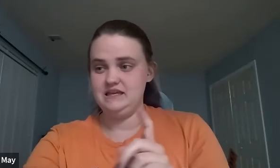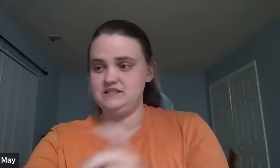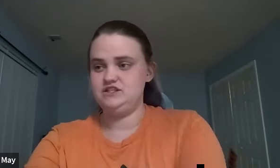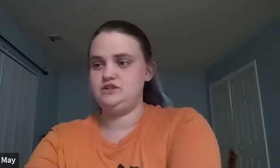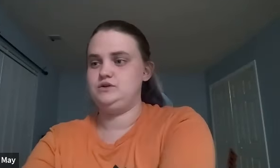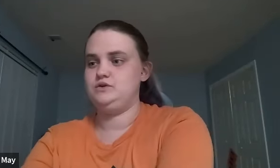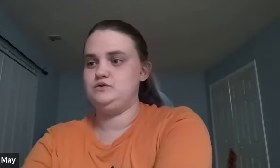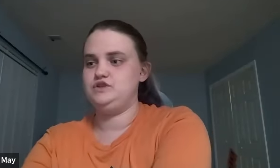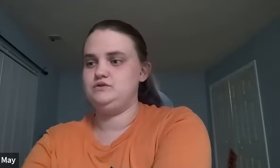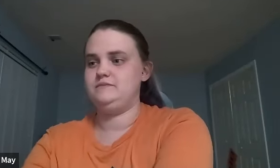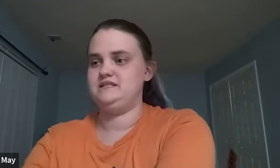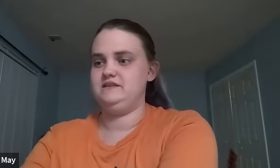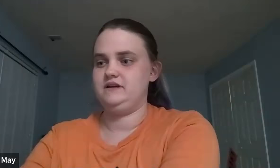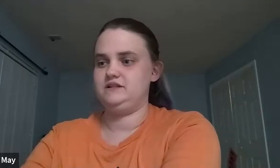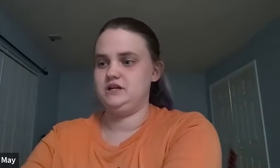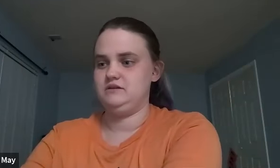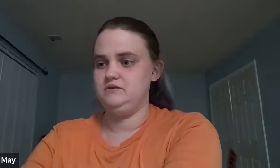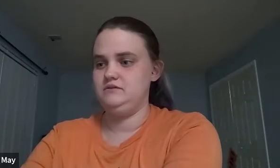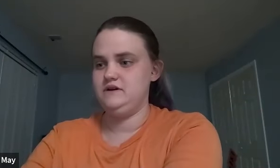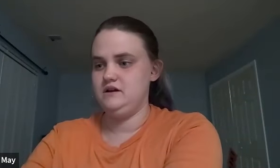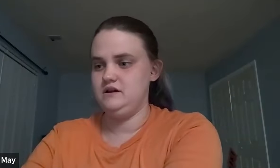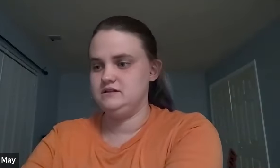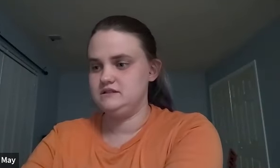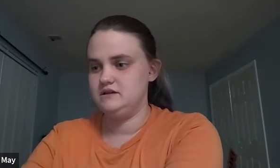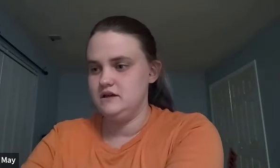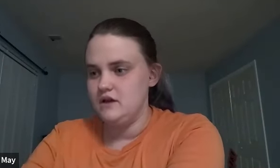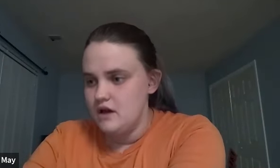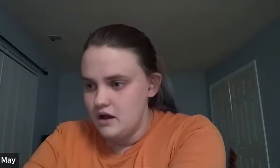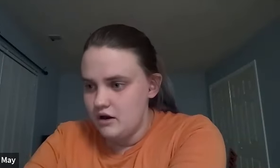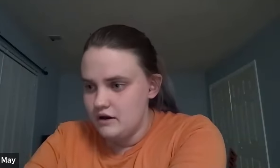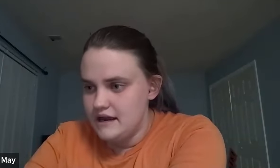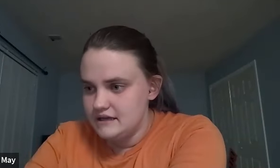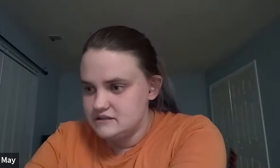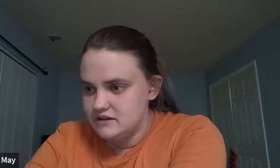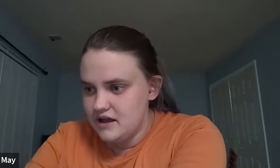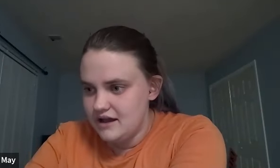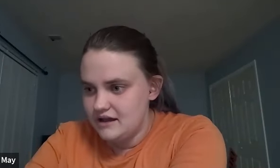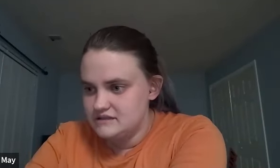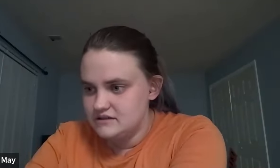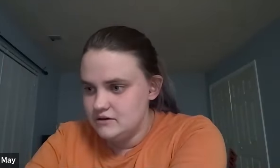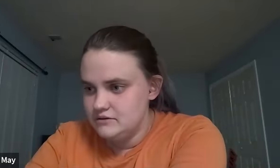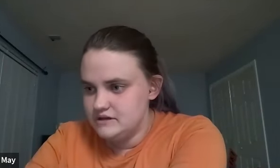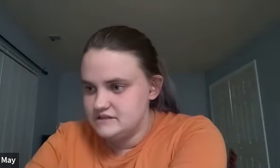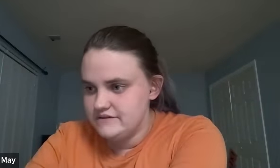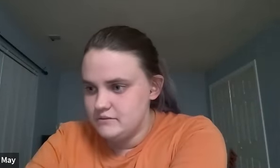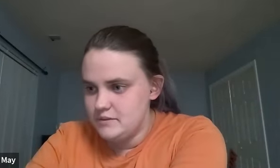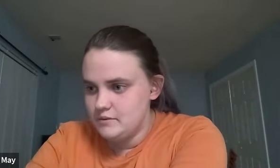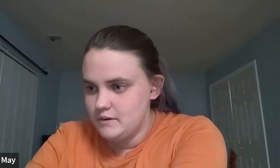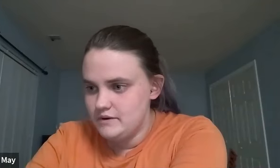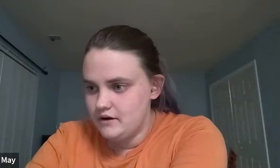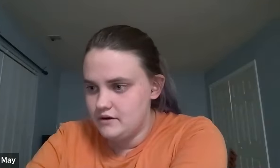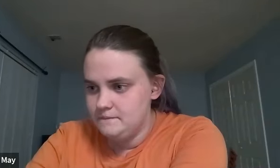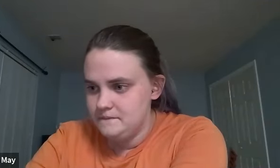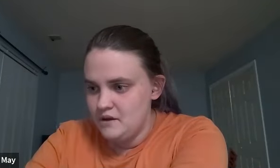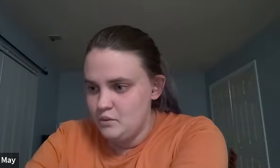is to do, let me see if I can check it real fast. Our next class, oh goodness, if I remember where we are,